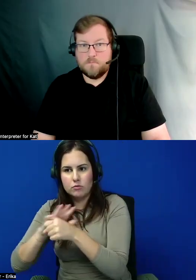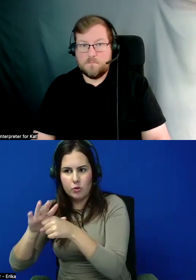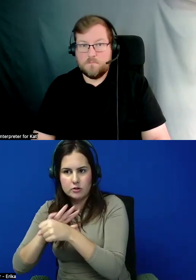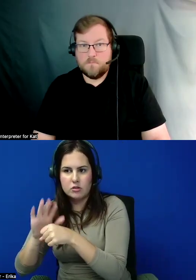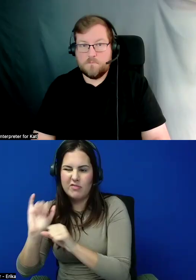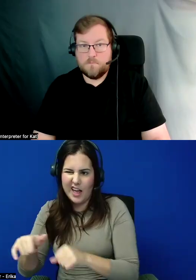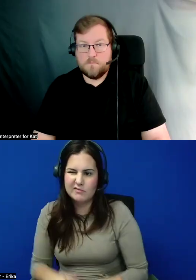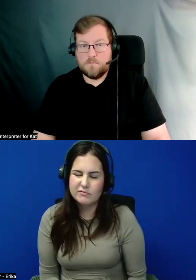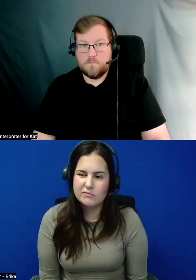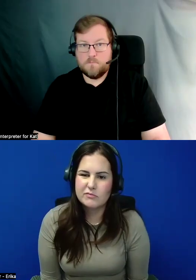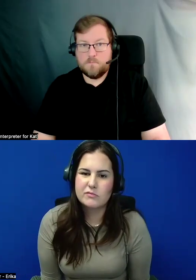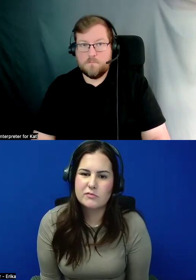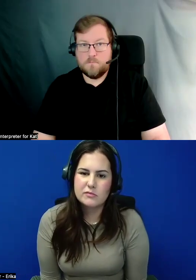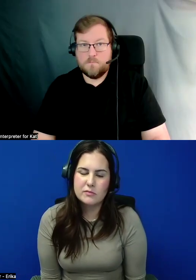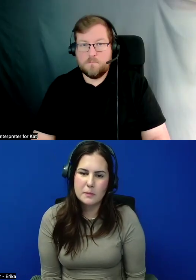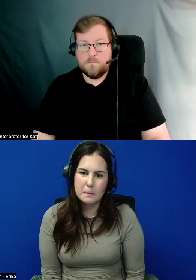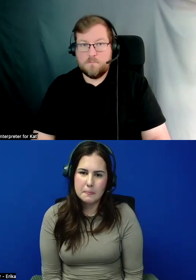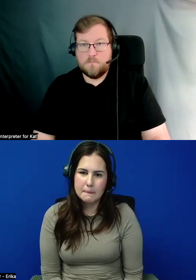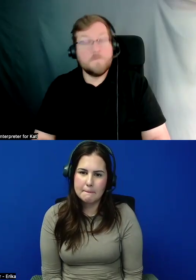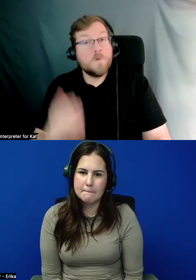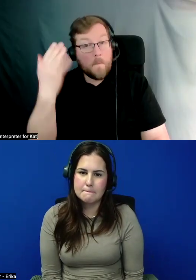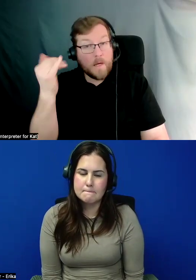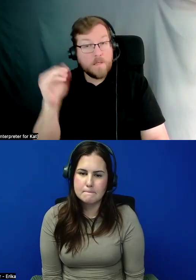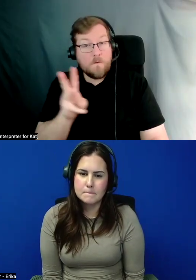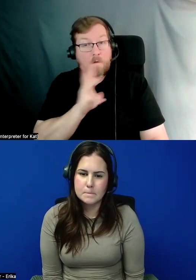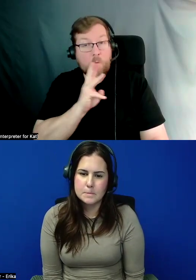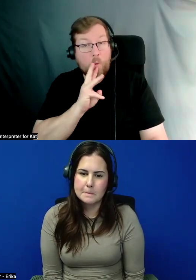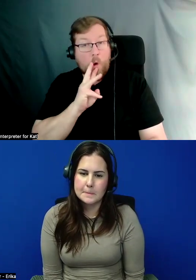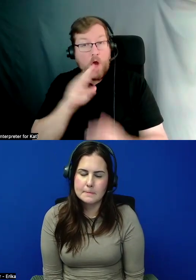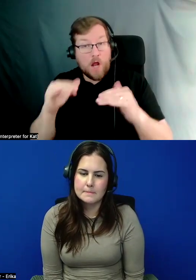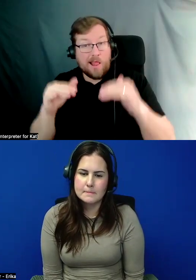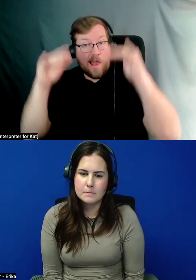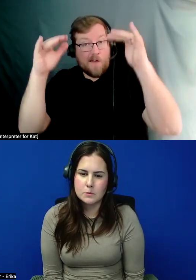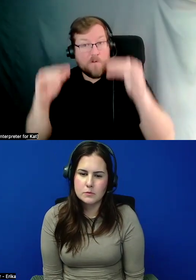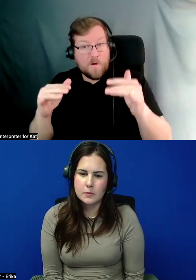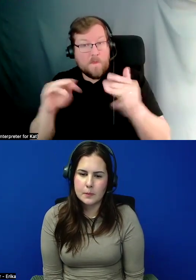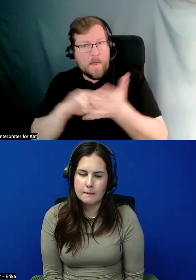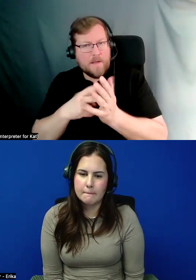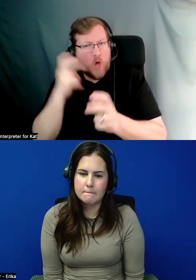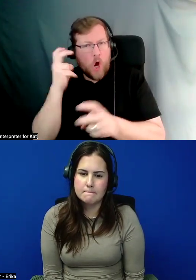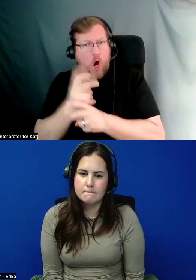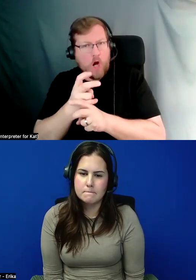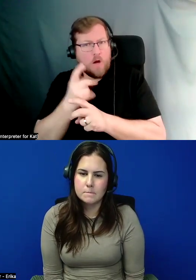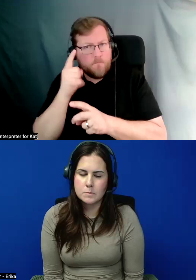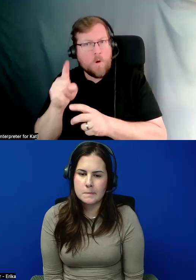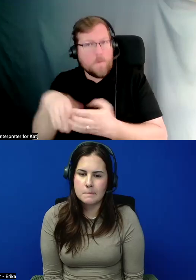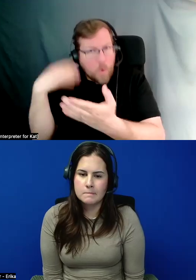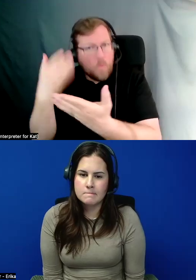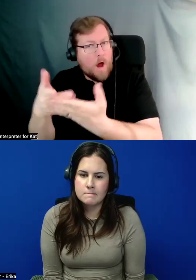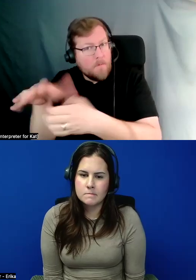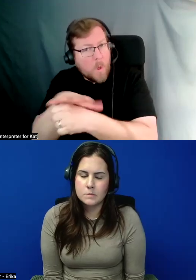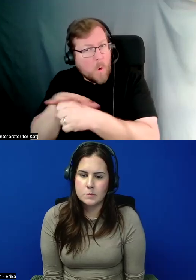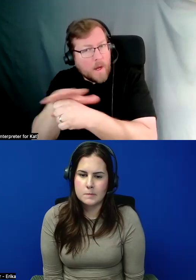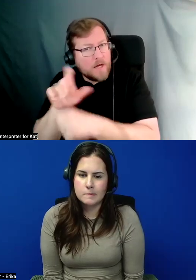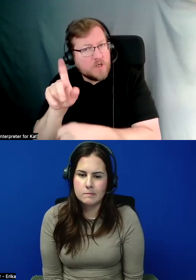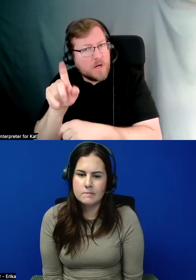because of the water level, it made it hard for the boat to get to the location, or like we